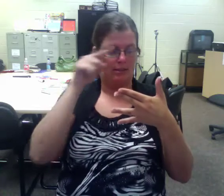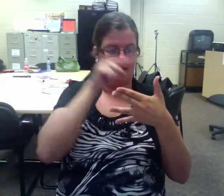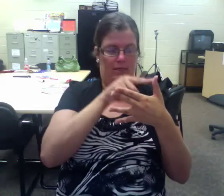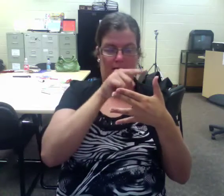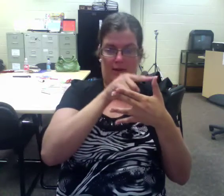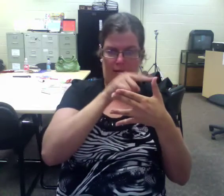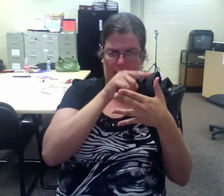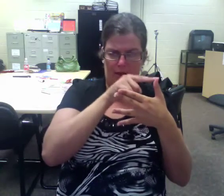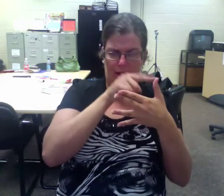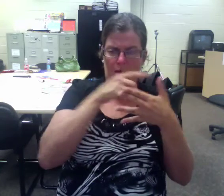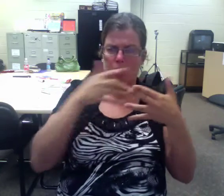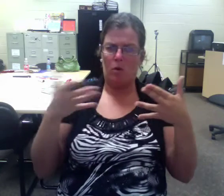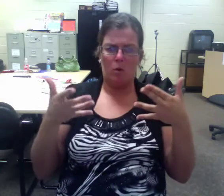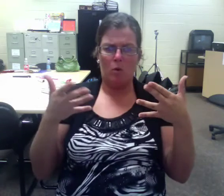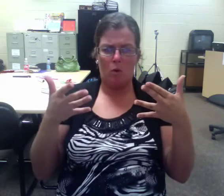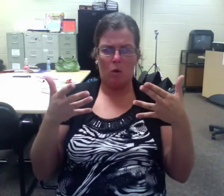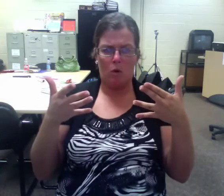They were loyal to who?